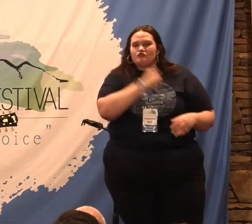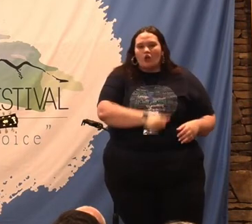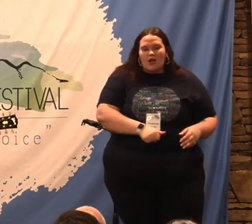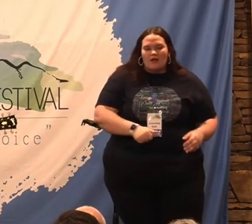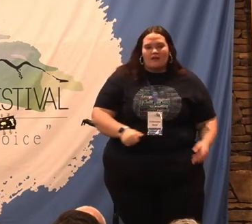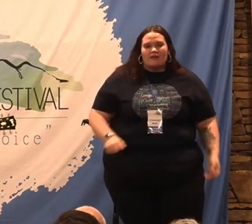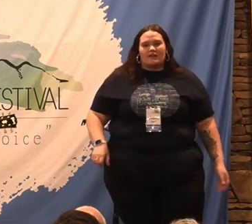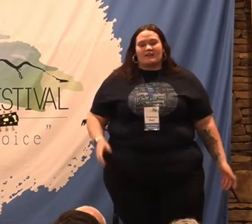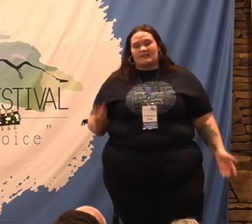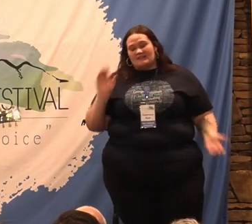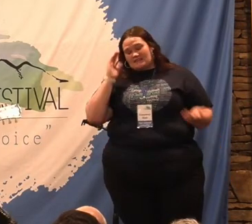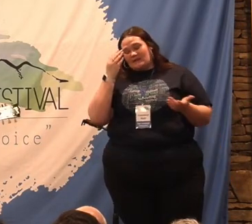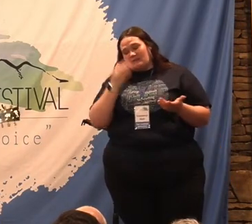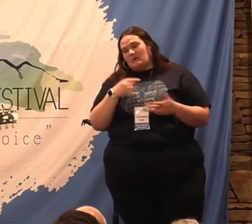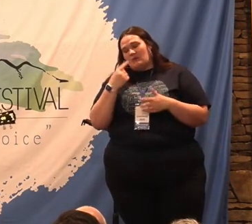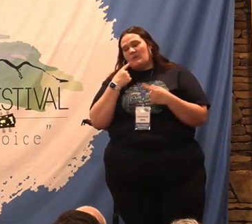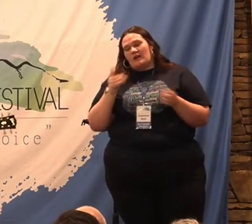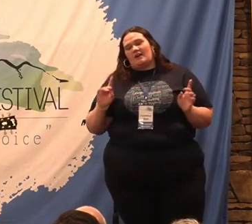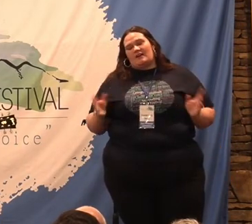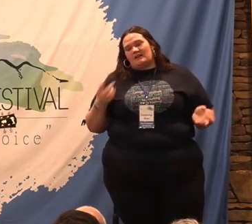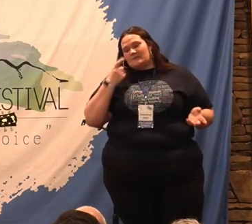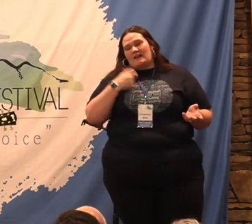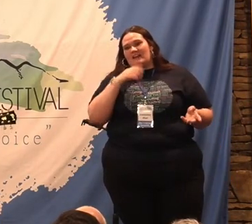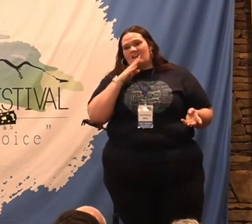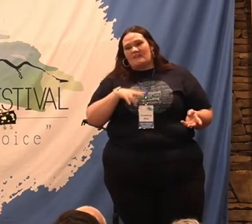It seemed to work for him. I never saw him turn over.